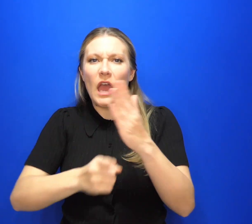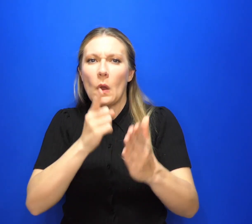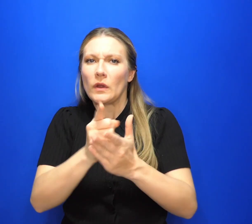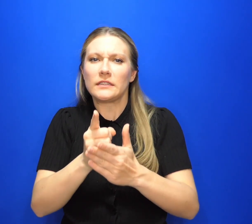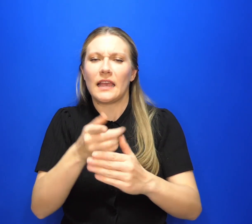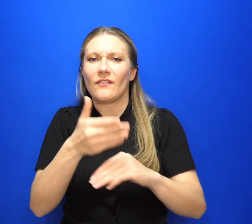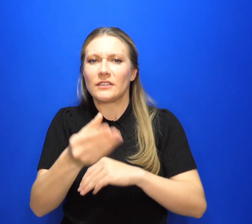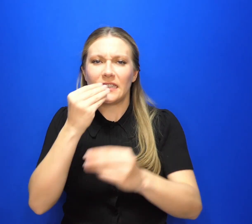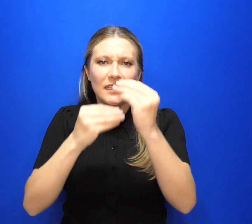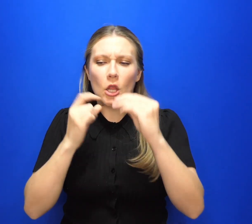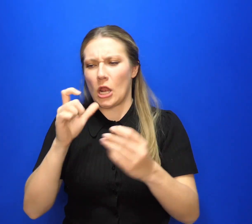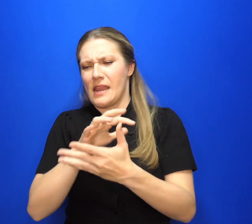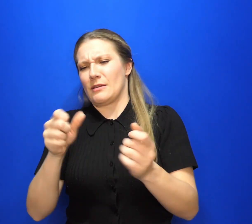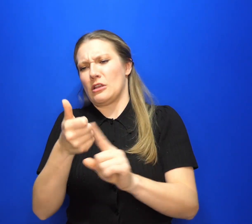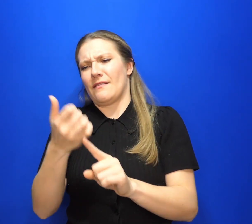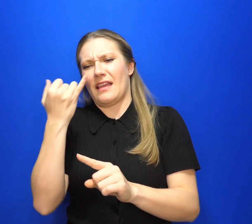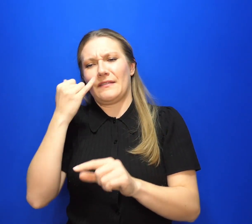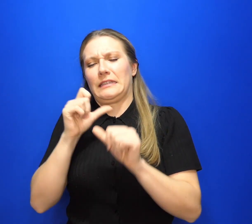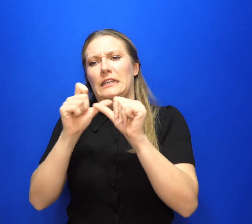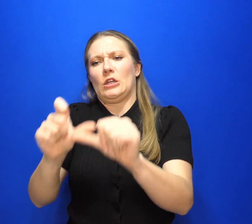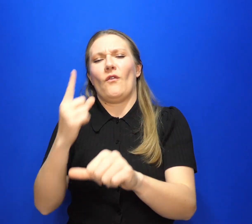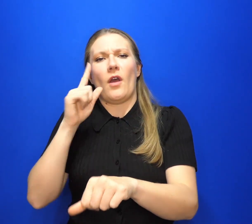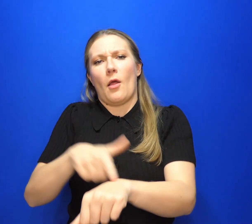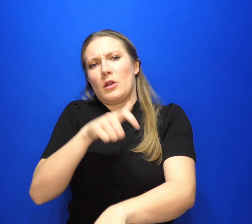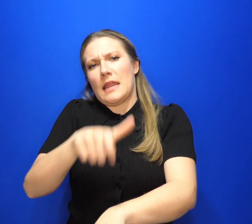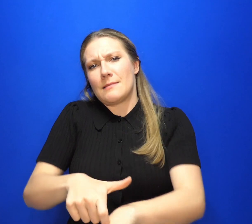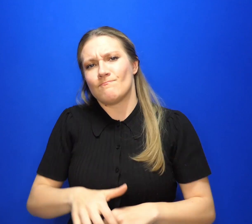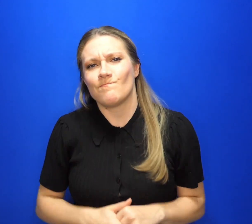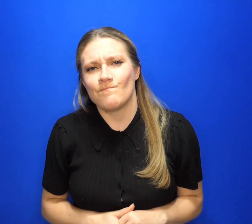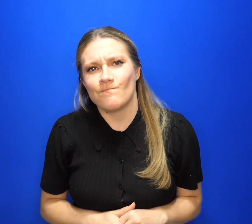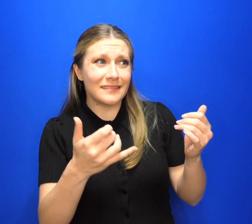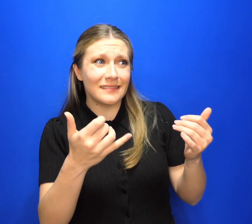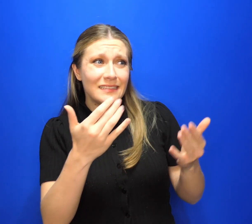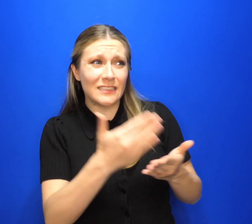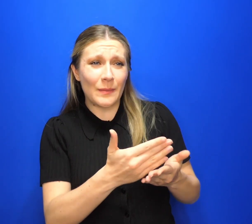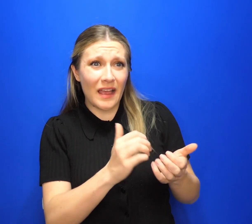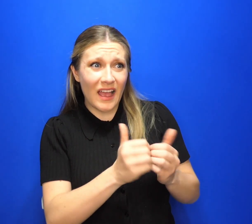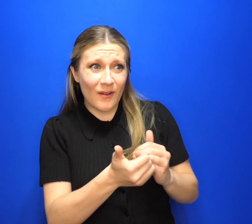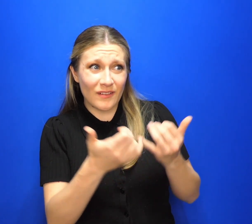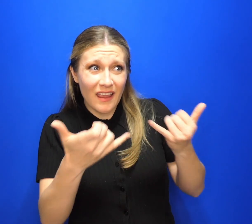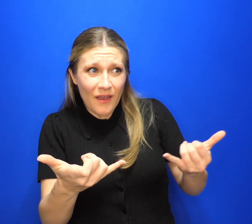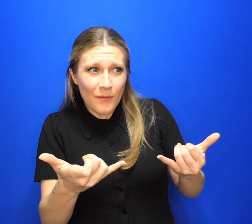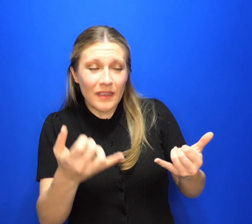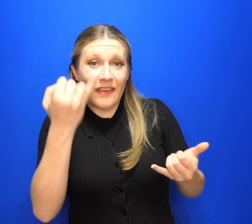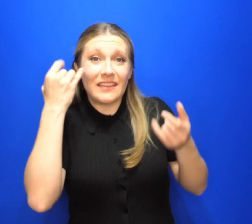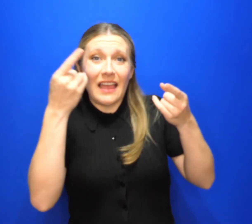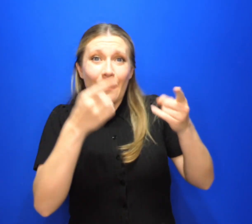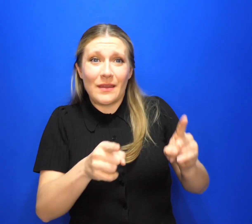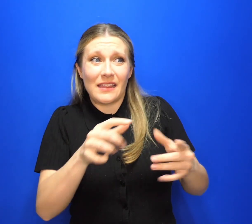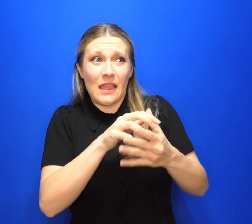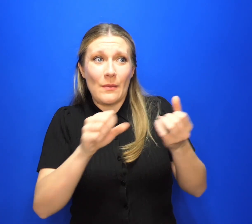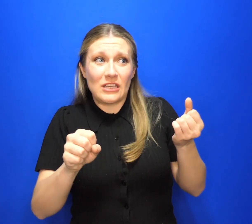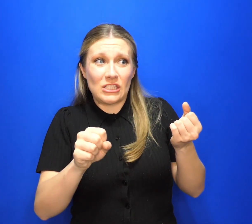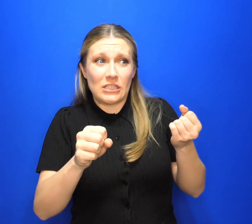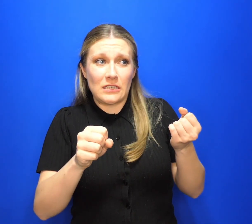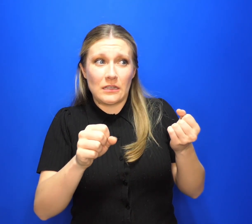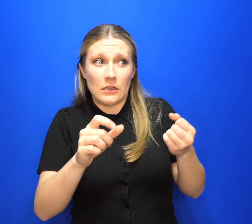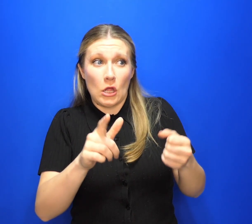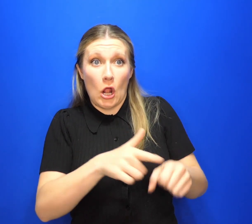long term. Right. But how do you stop it now? Like if it's occurring and it's damaging long term, well, then tell me what I should